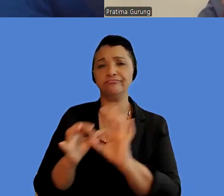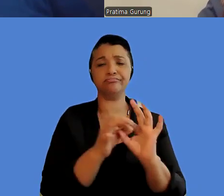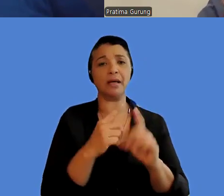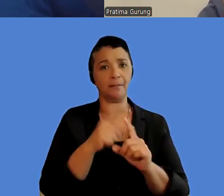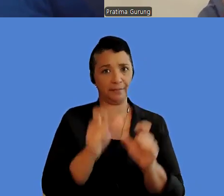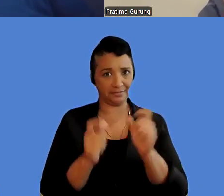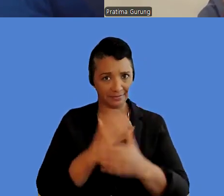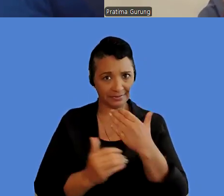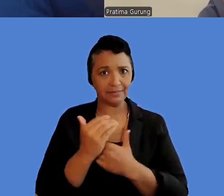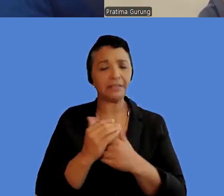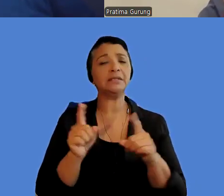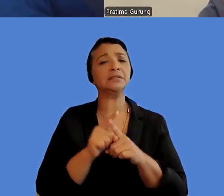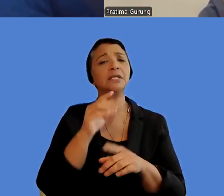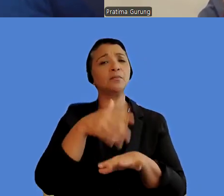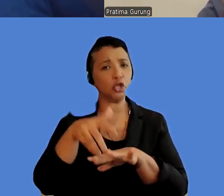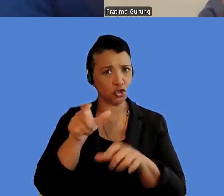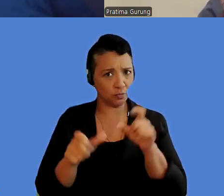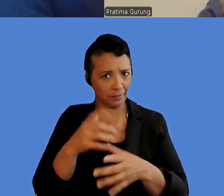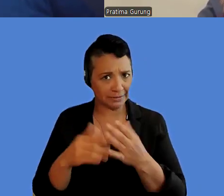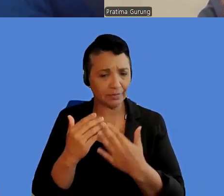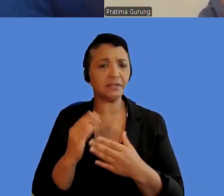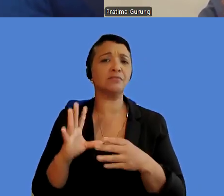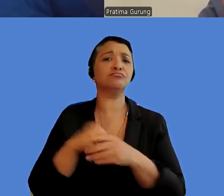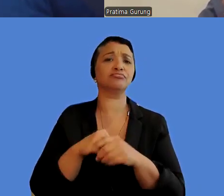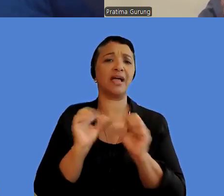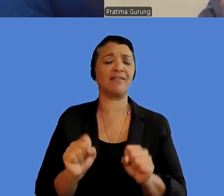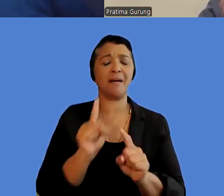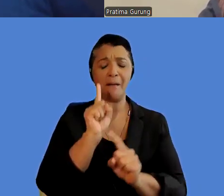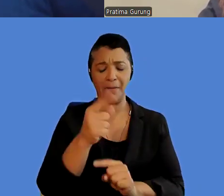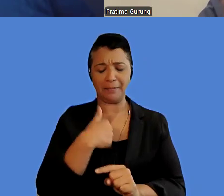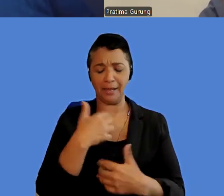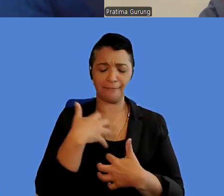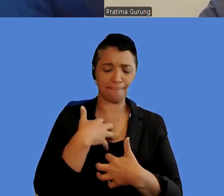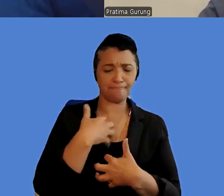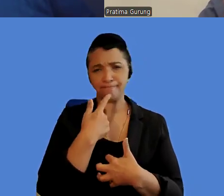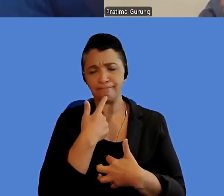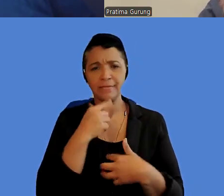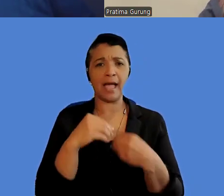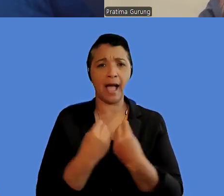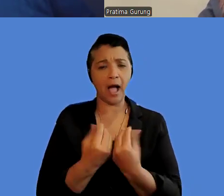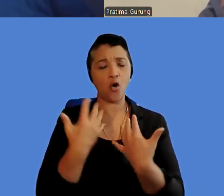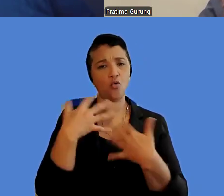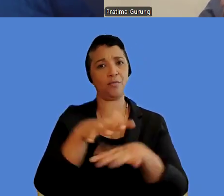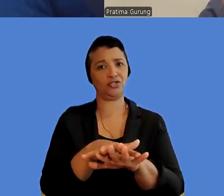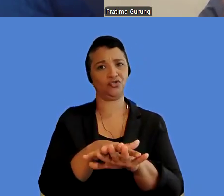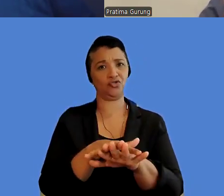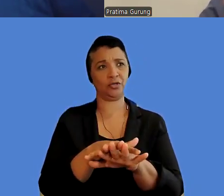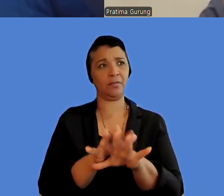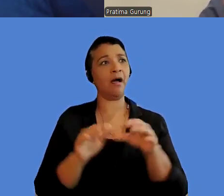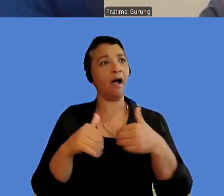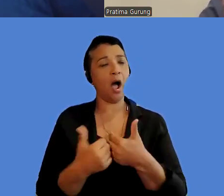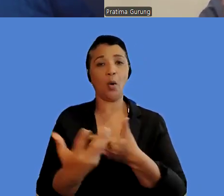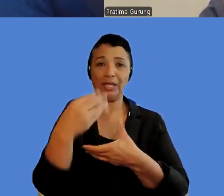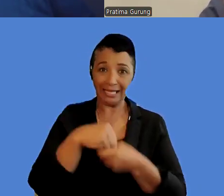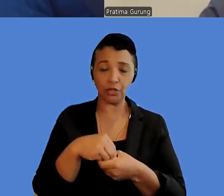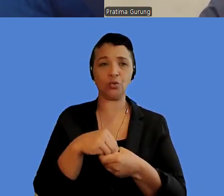disabilities and Indigenous people with disabilities. But my concern is, how do we mainstream? How do we include the voices of